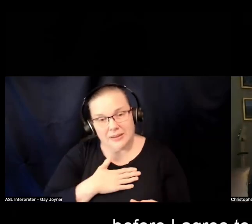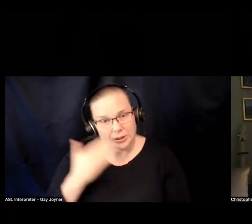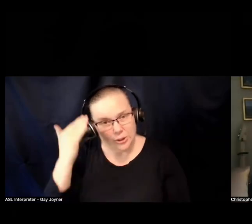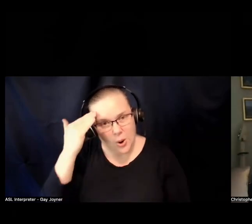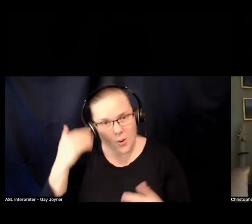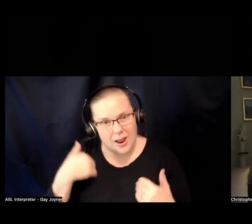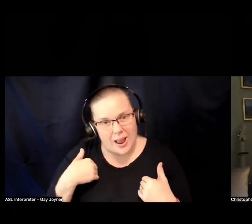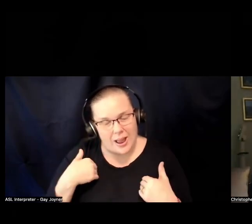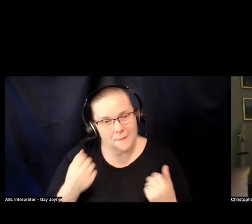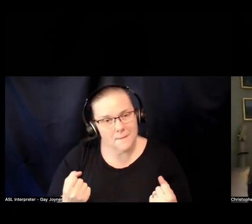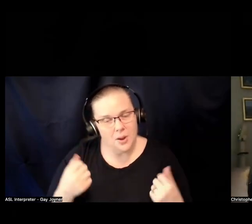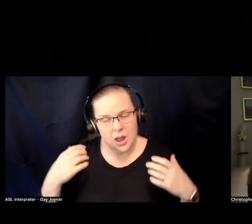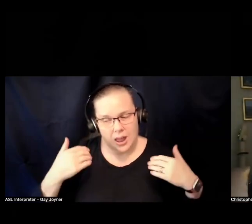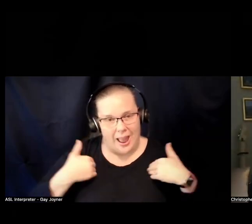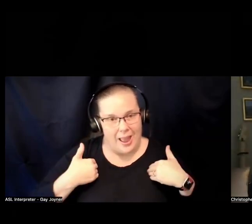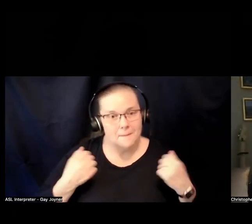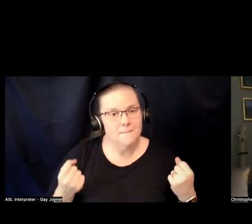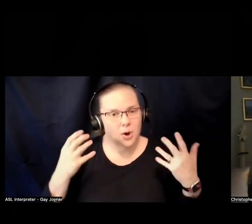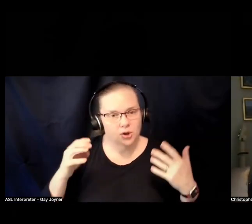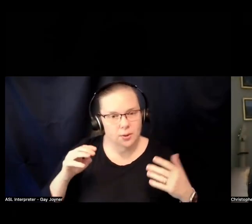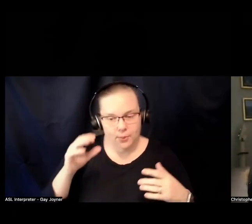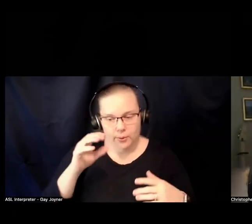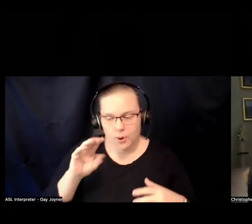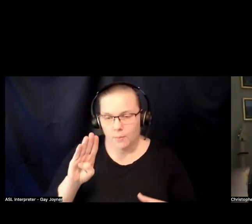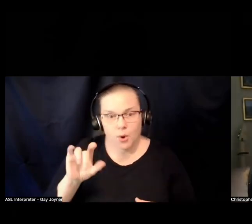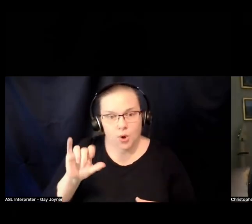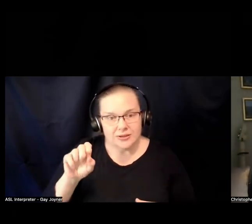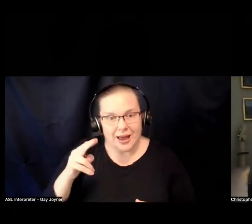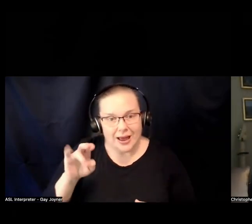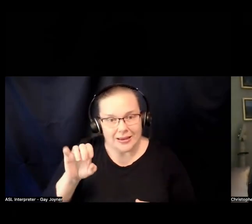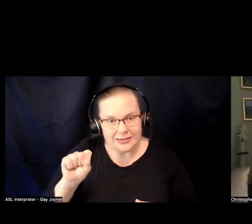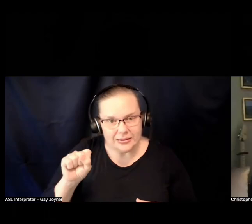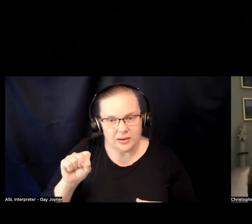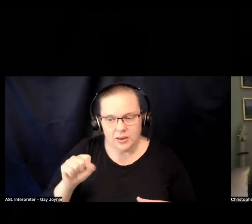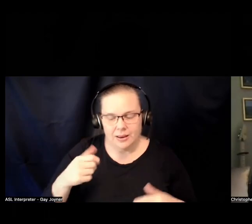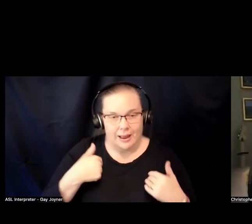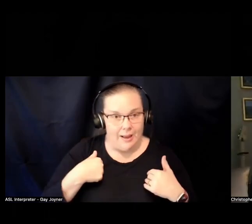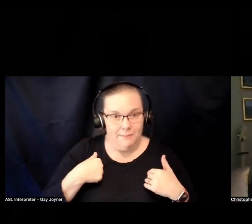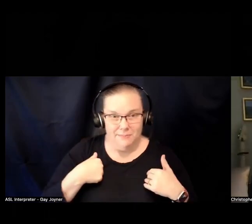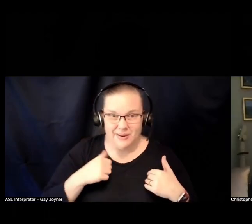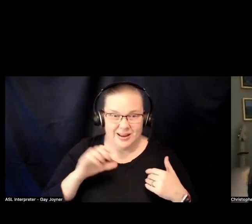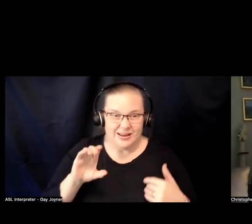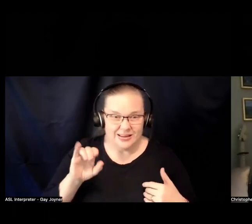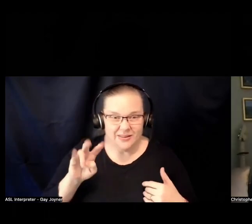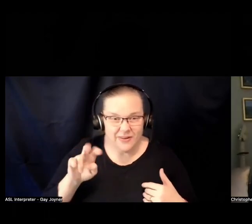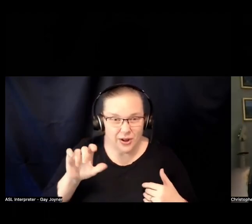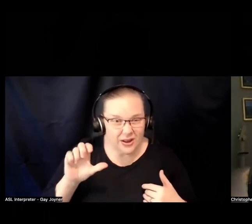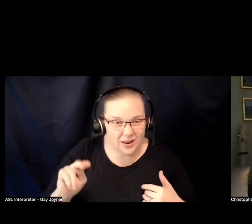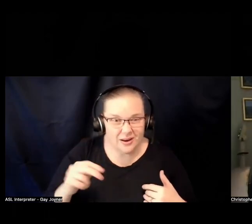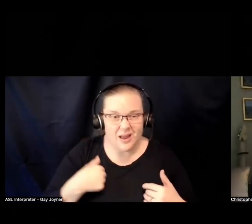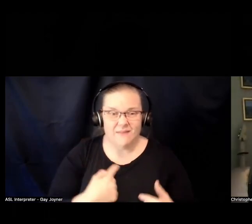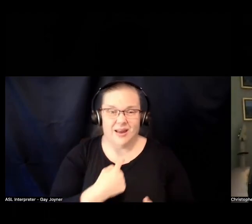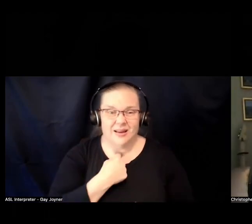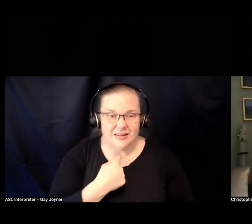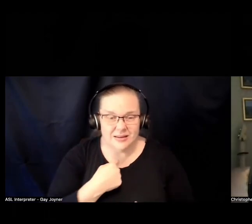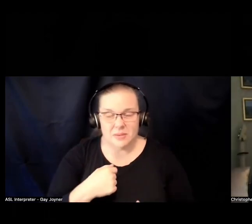multiple bullseyes. I'm a civilian. I'm known to be pro-union. I'm an immigrant. I speak with an accent. I'm a woman.